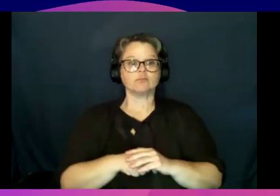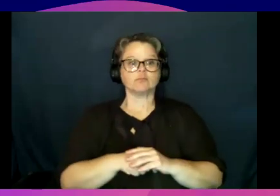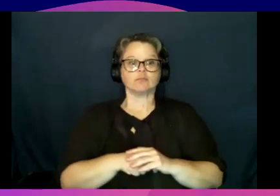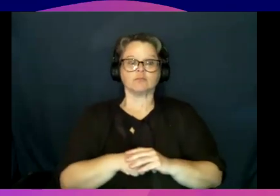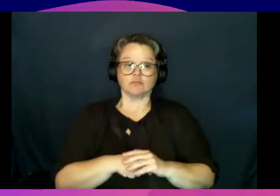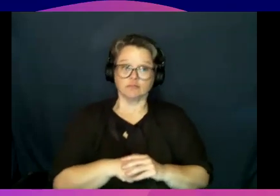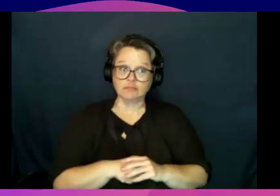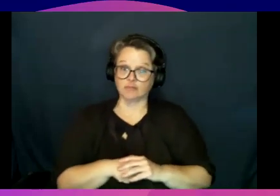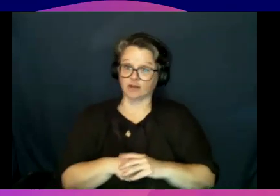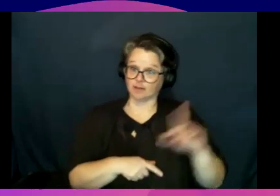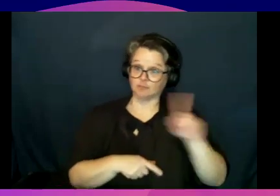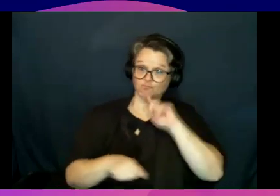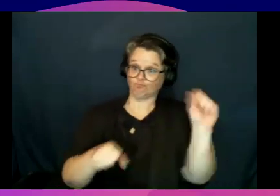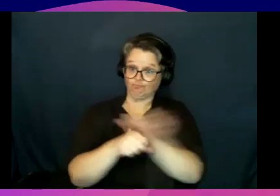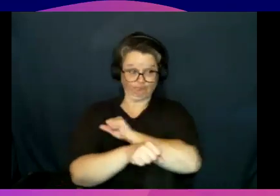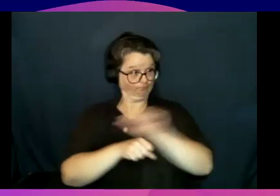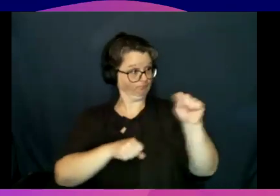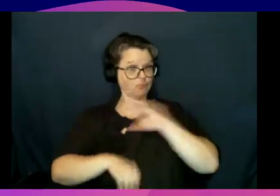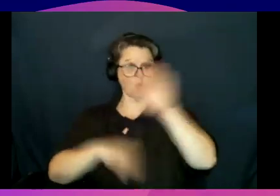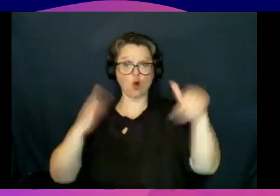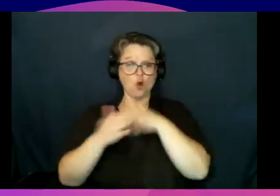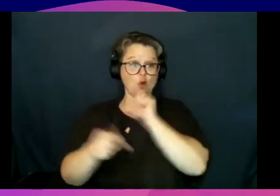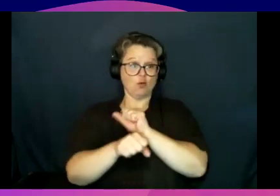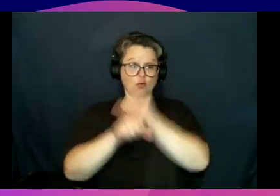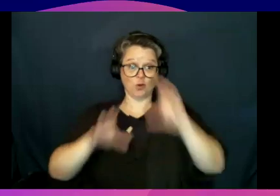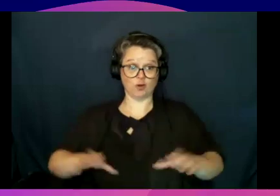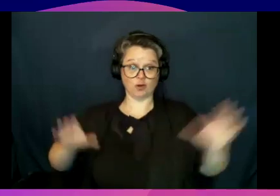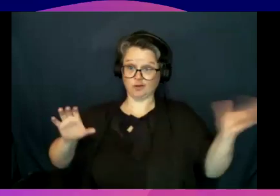to really address the issues that are faced by this workforce.